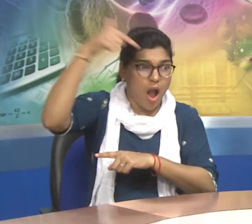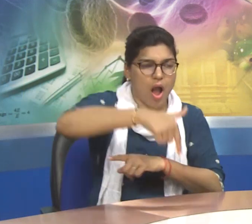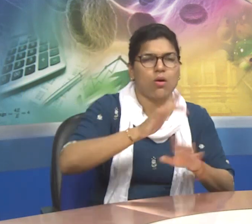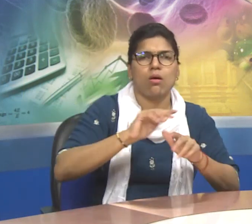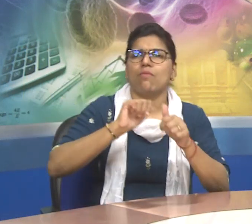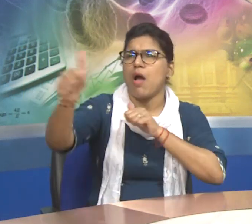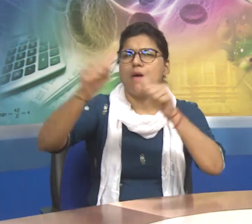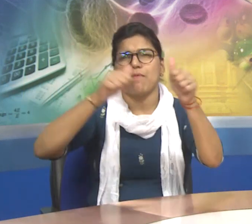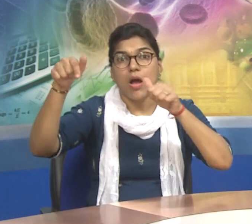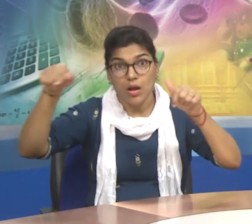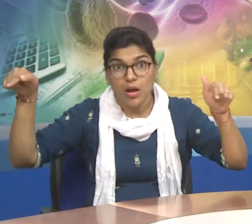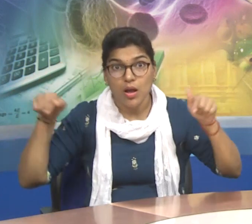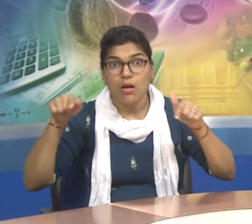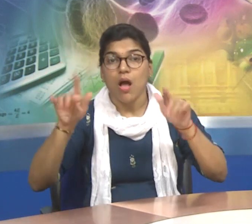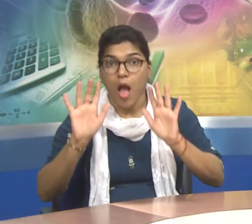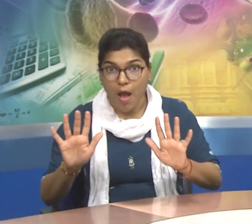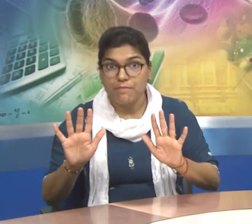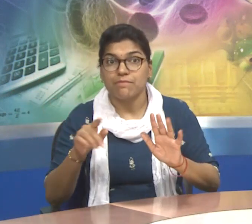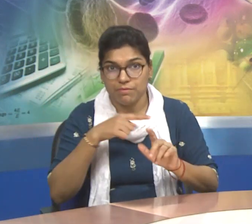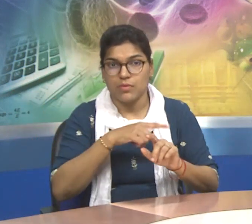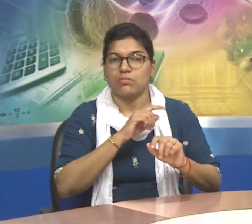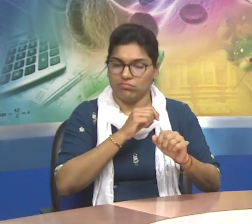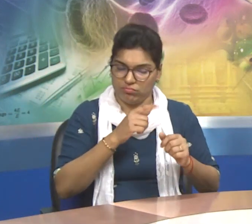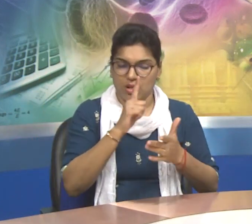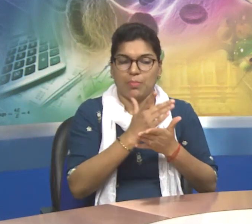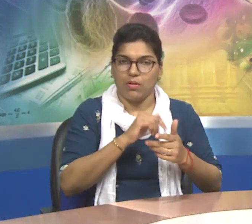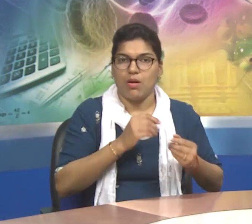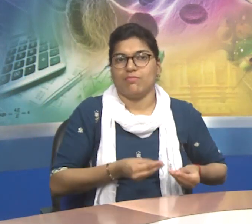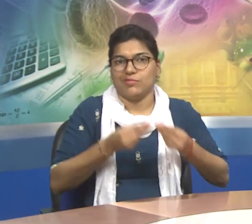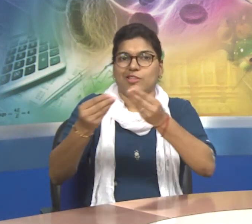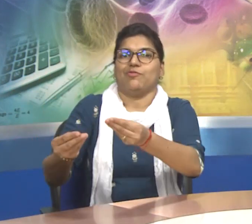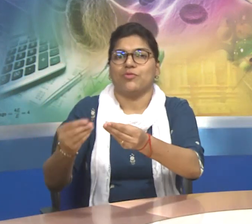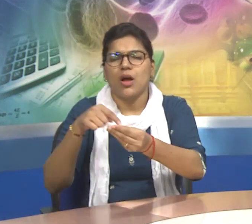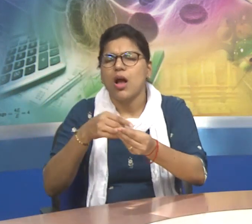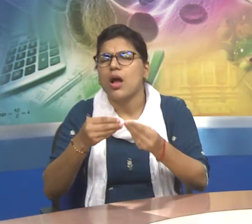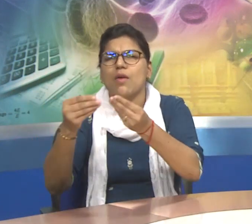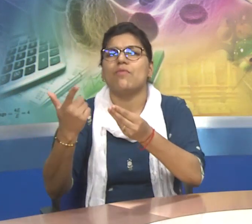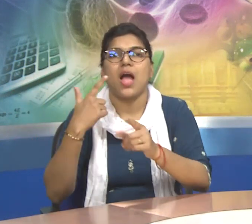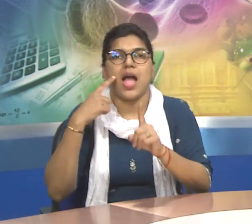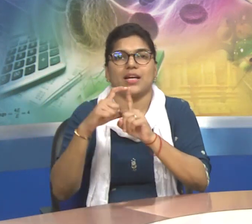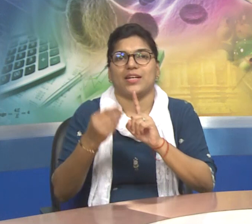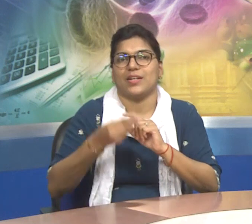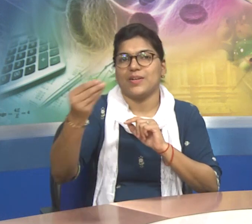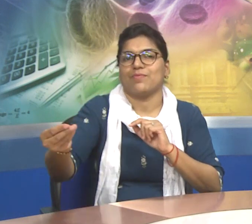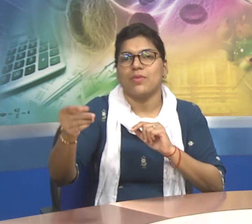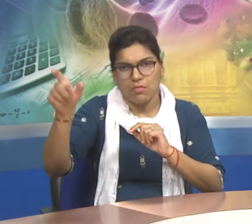provide single sign-on facility to their users for remote access of the resources.